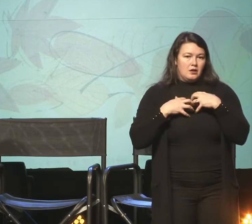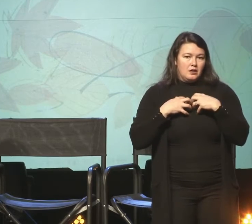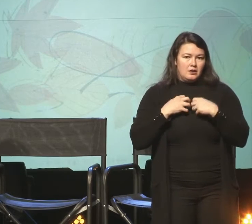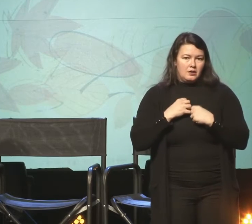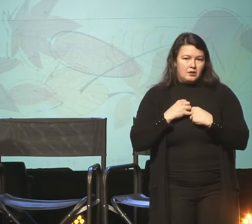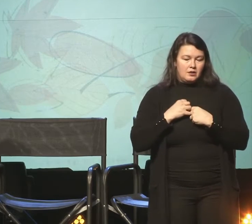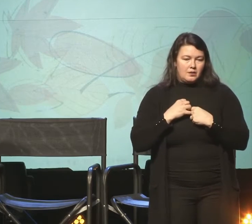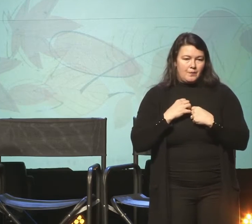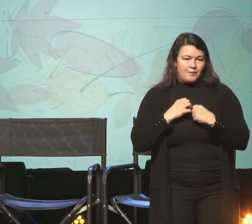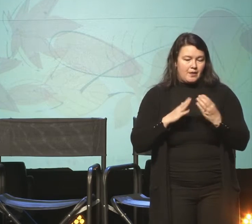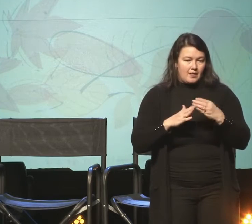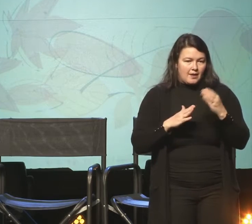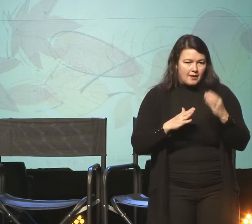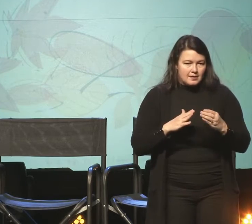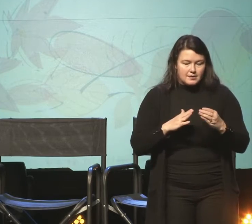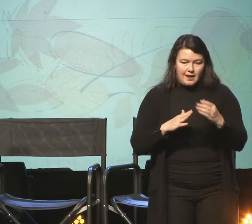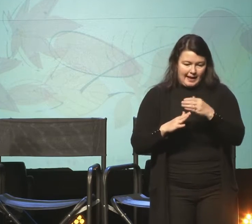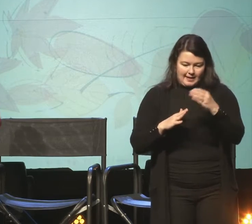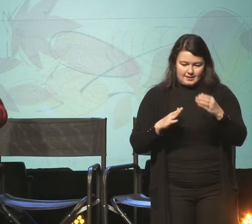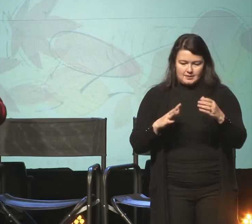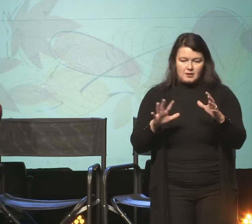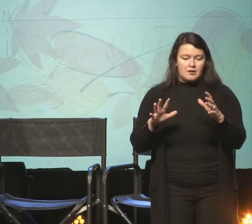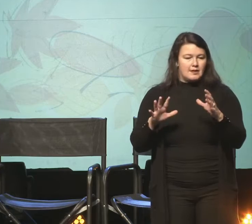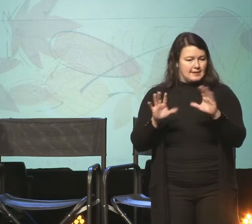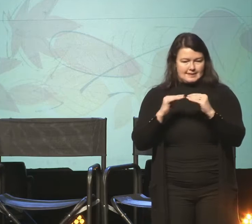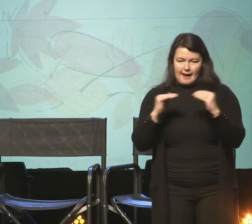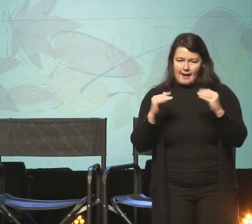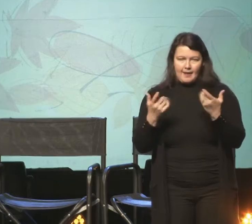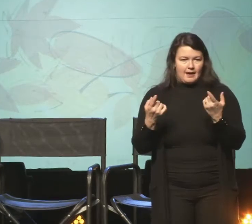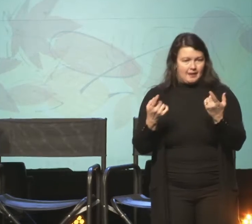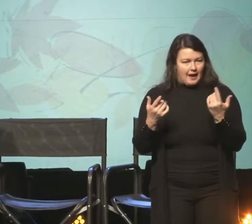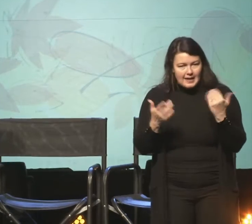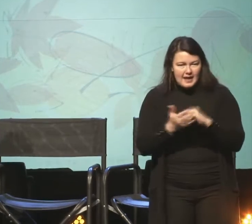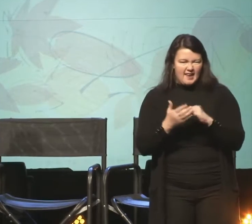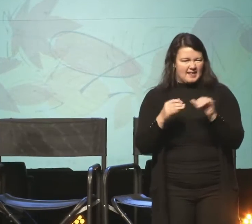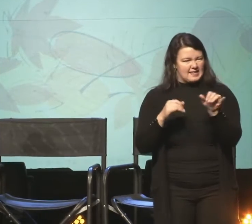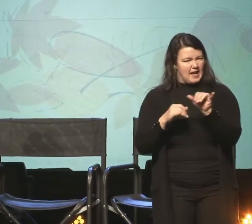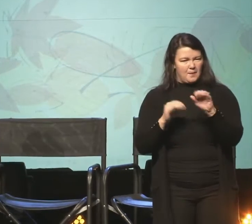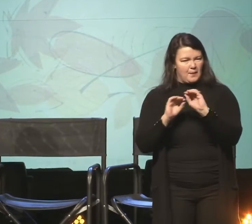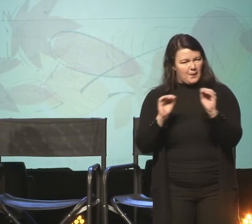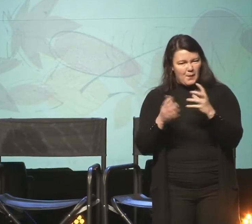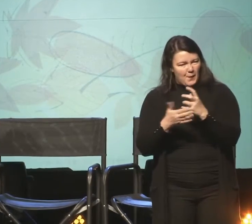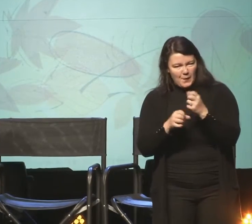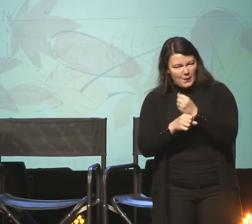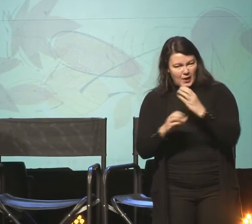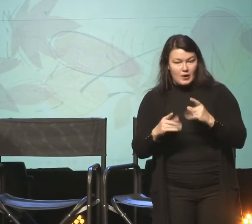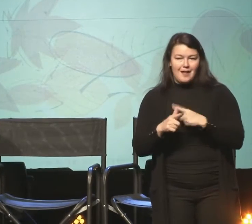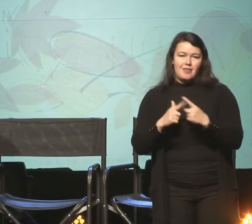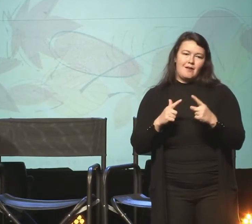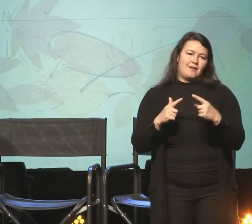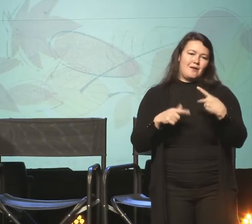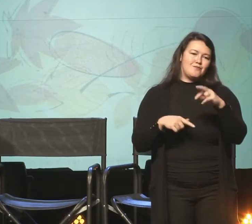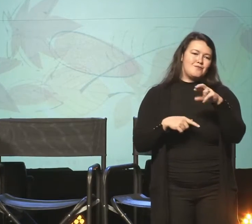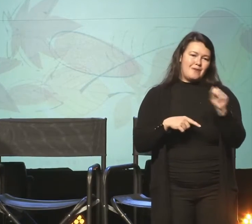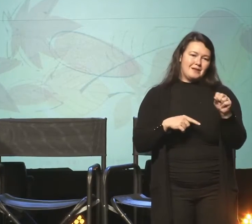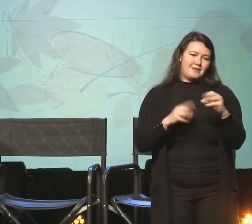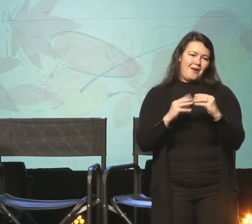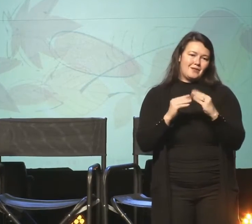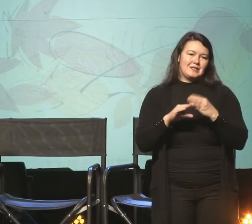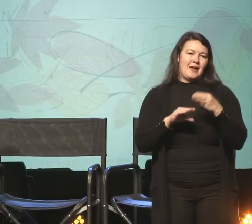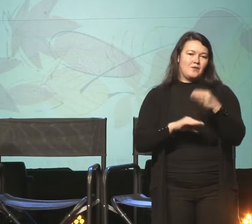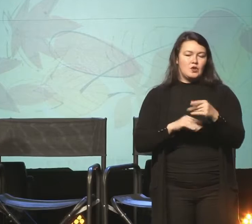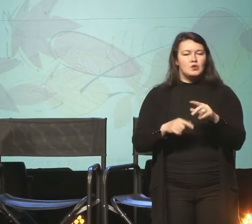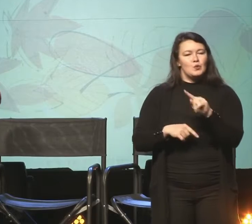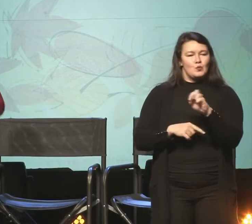at the end of it, they ended another tie, and it's like the press conference afterwards, the press conference. So Ted's sitting at